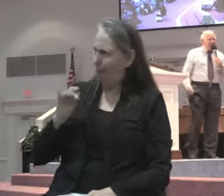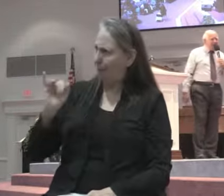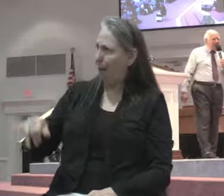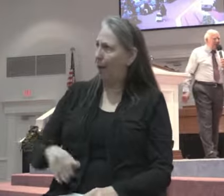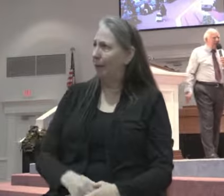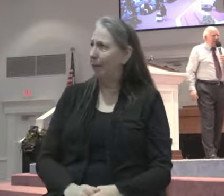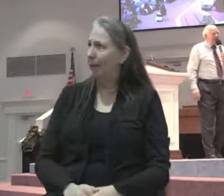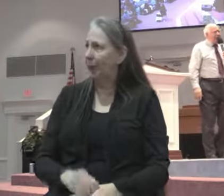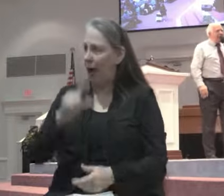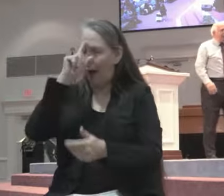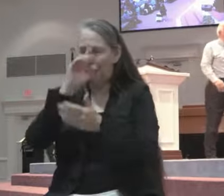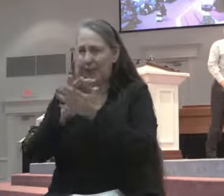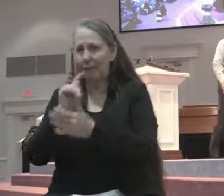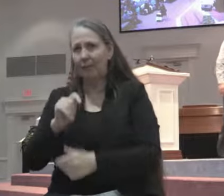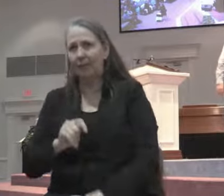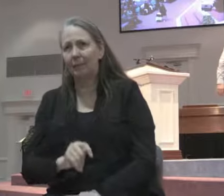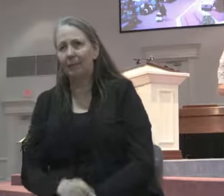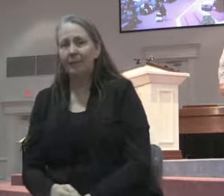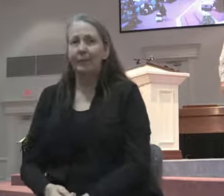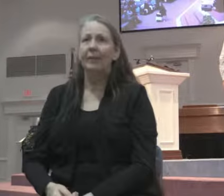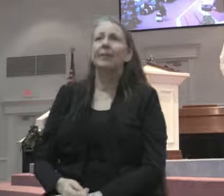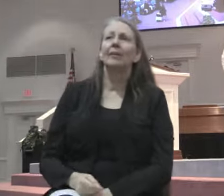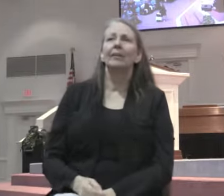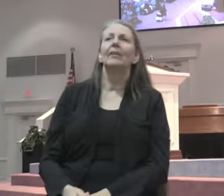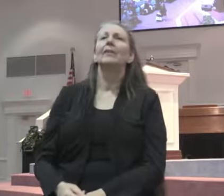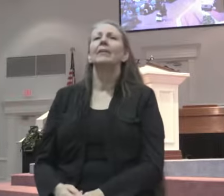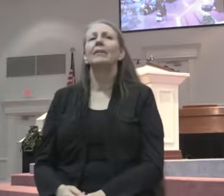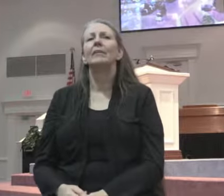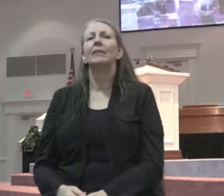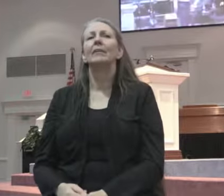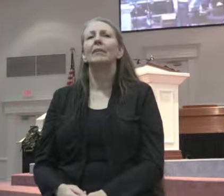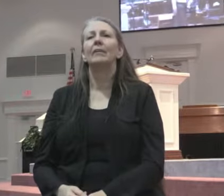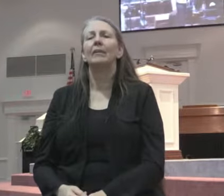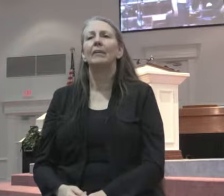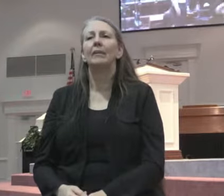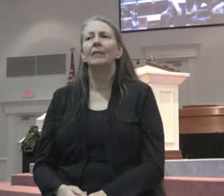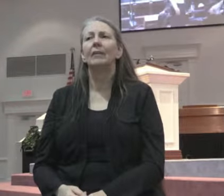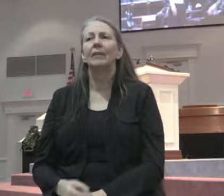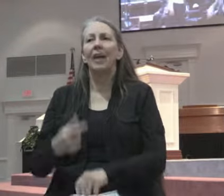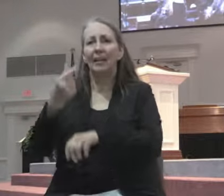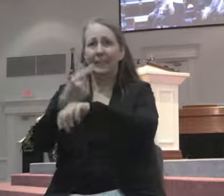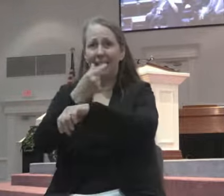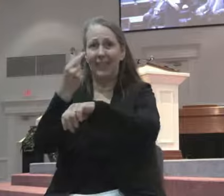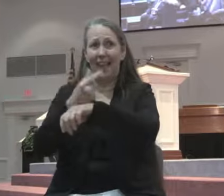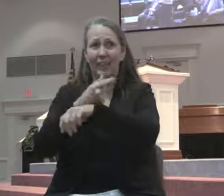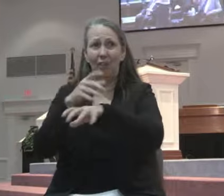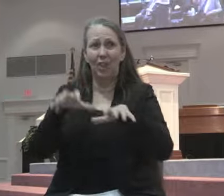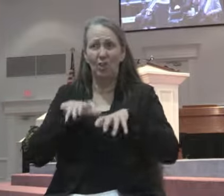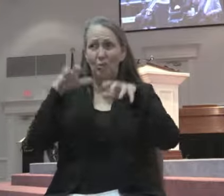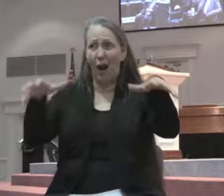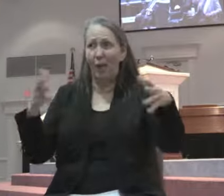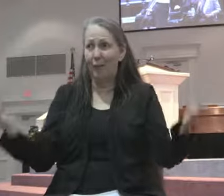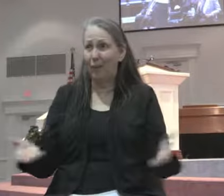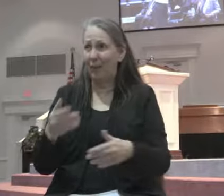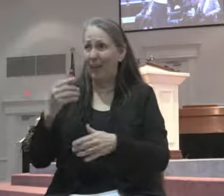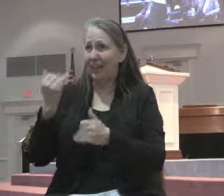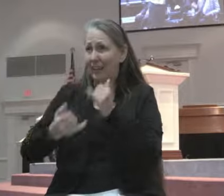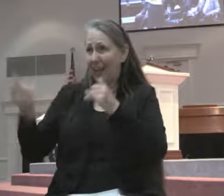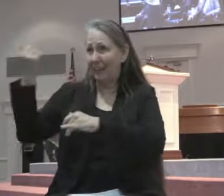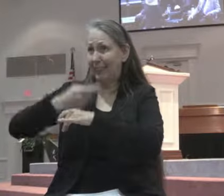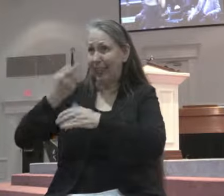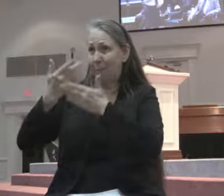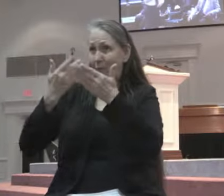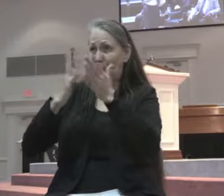Yes, sir. There'll be a day in order to handle the crowd out of Gainesville. He said in the last days,